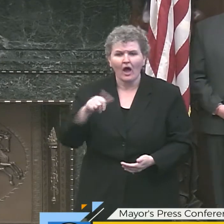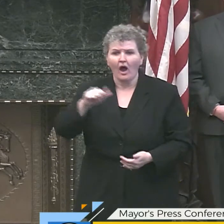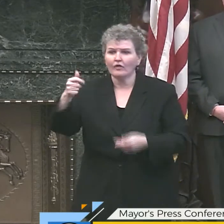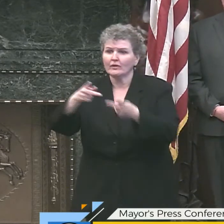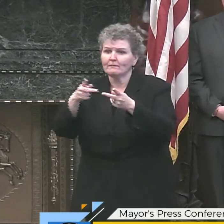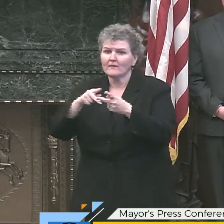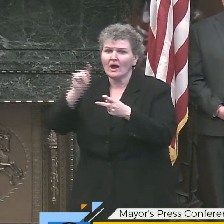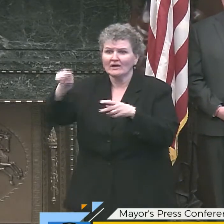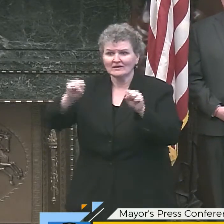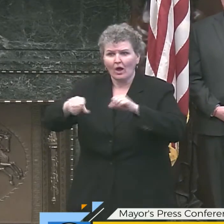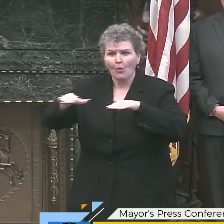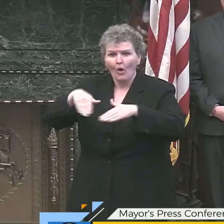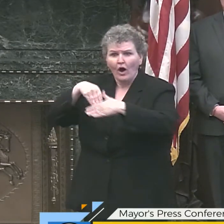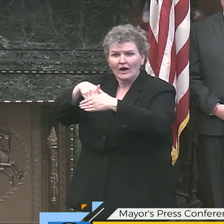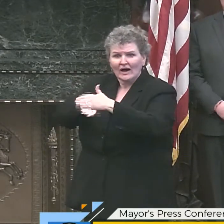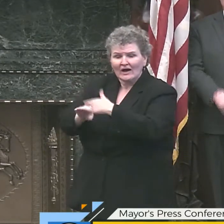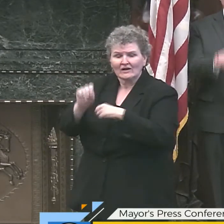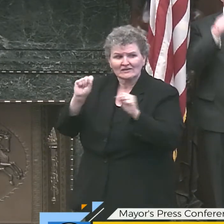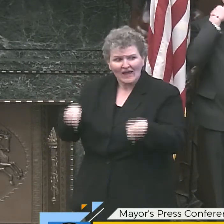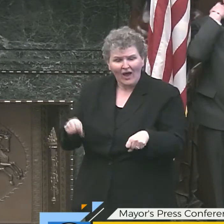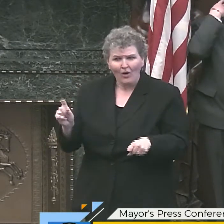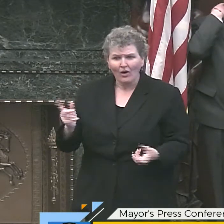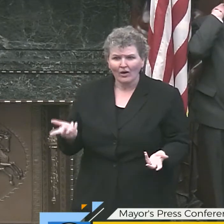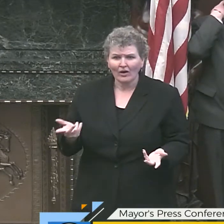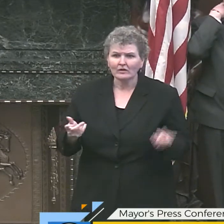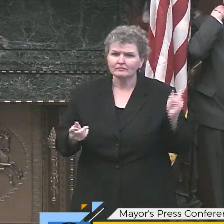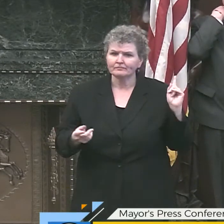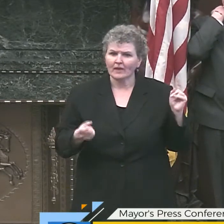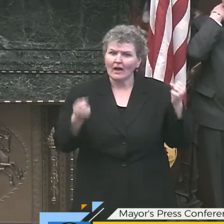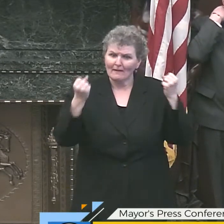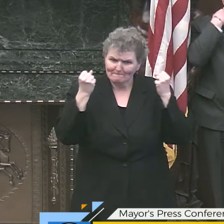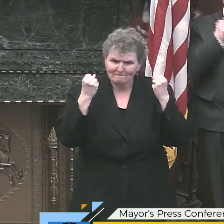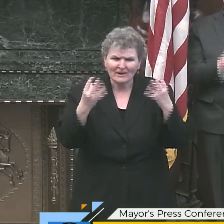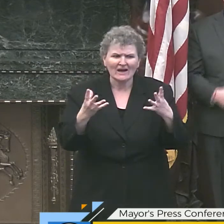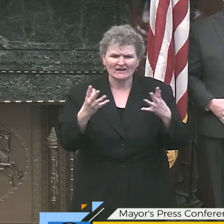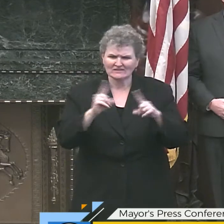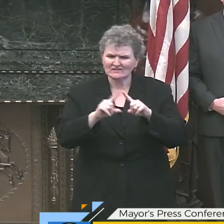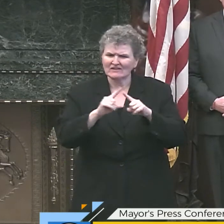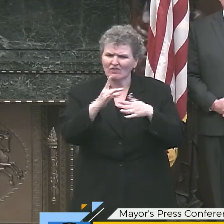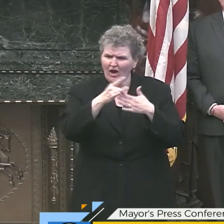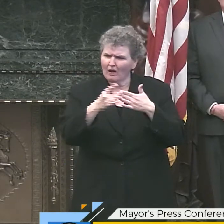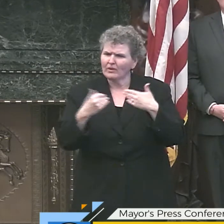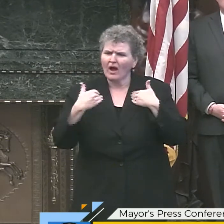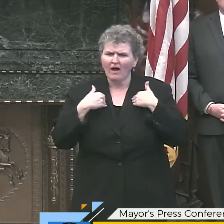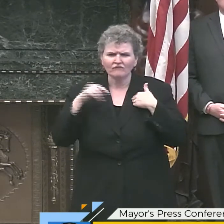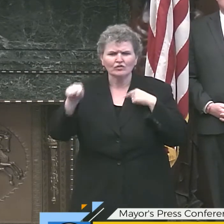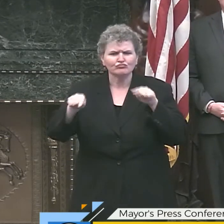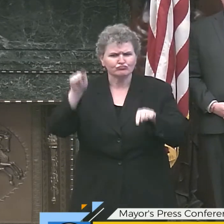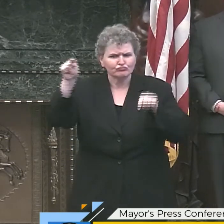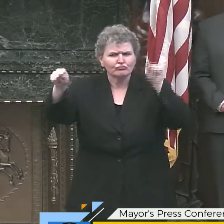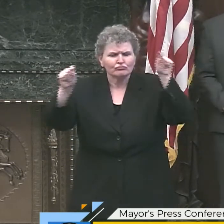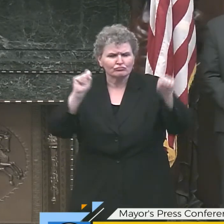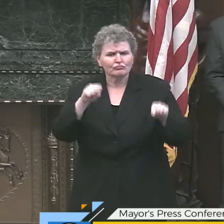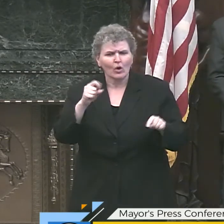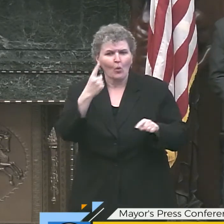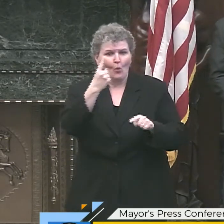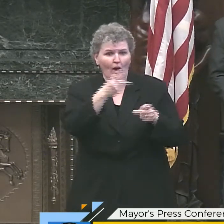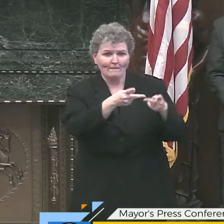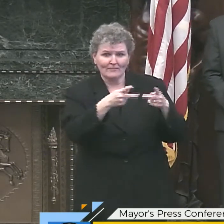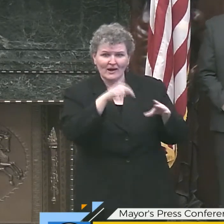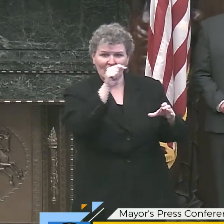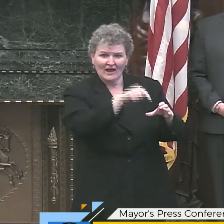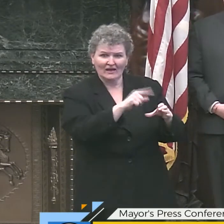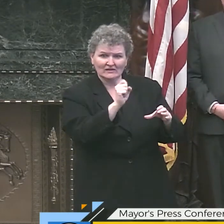walk-ups? I think there are a number of sites that are available as walk-ups or even within a facility. And the first place that anybody should do